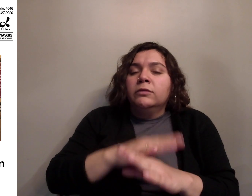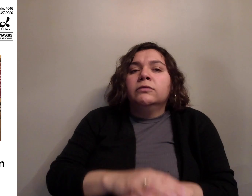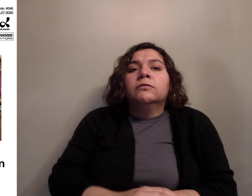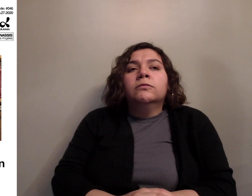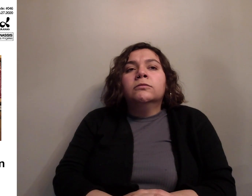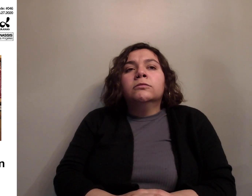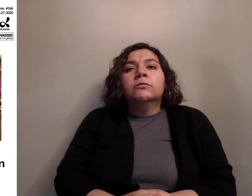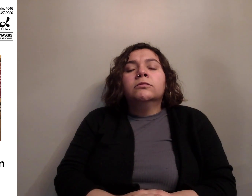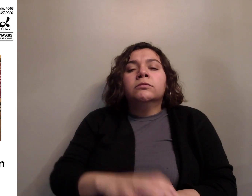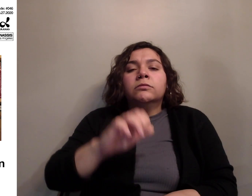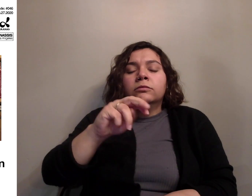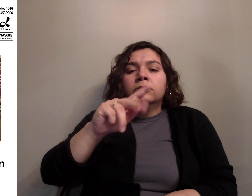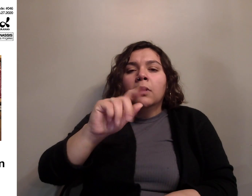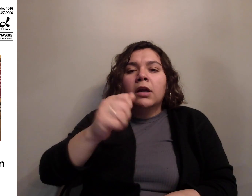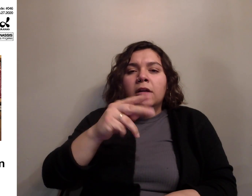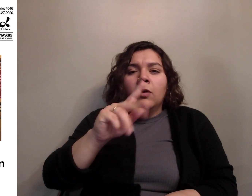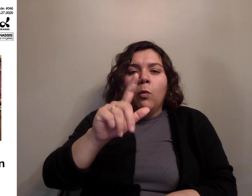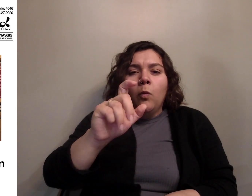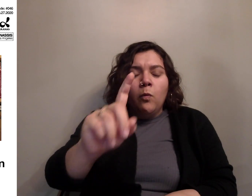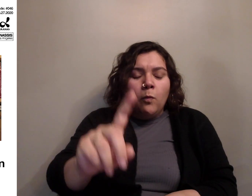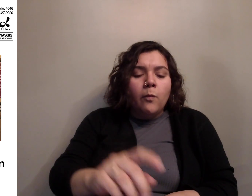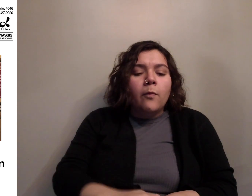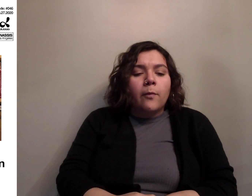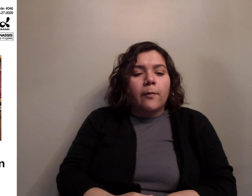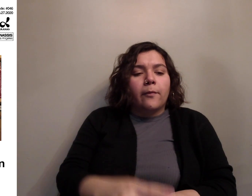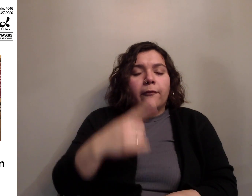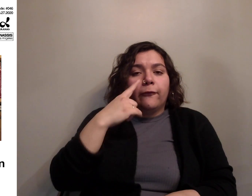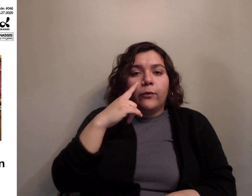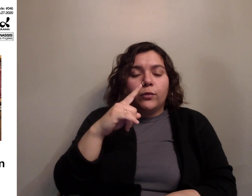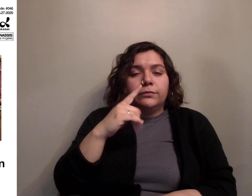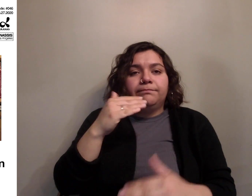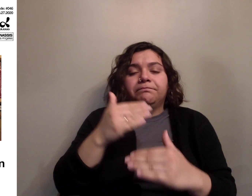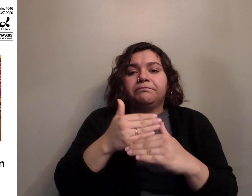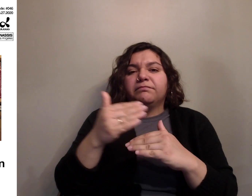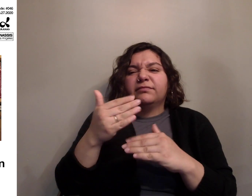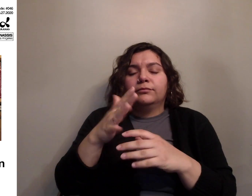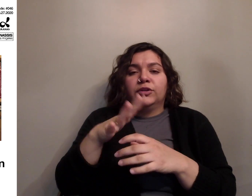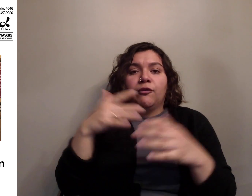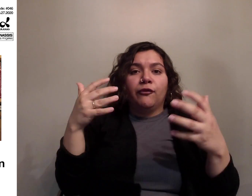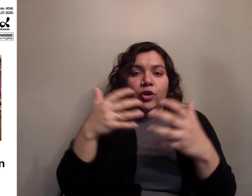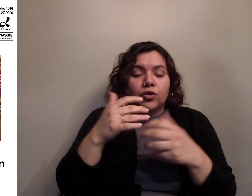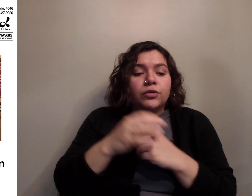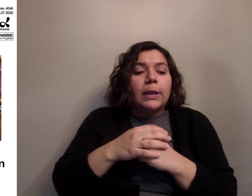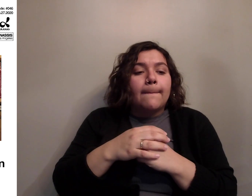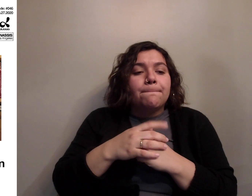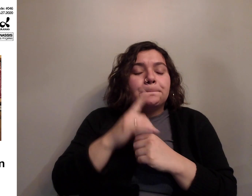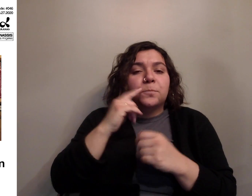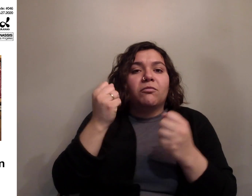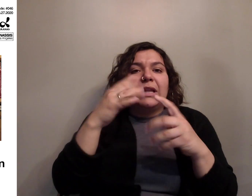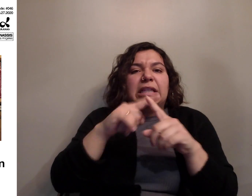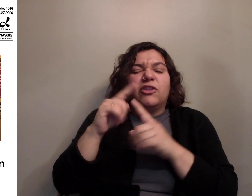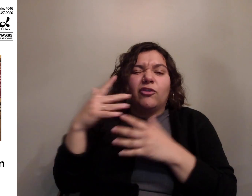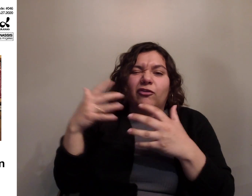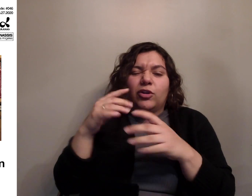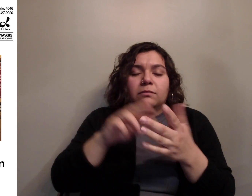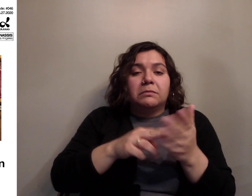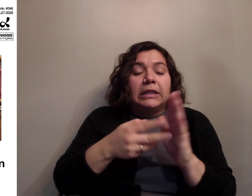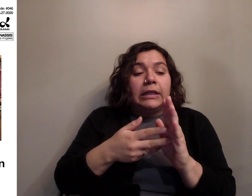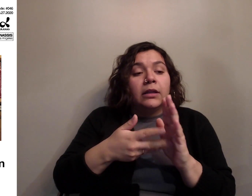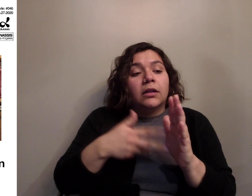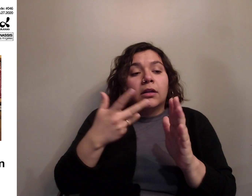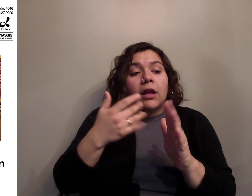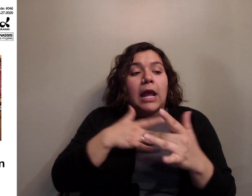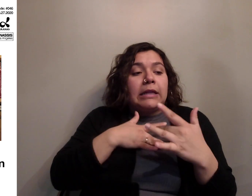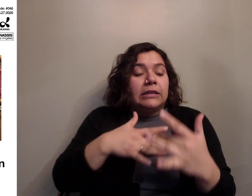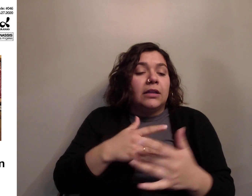I always see music entangled in neighboring spheres, and